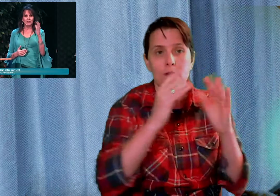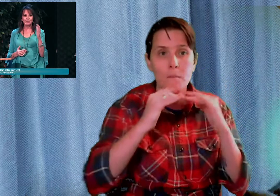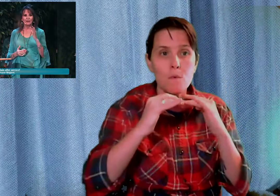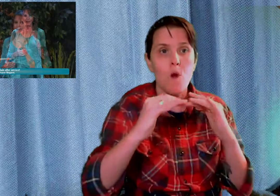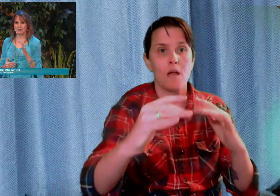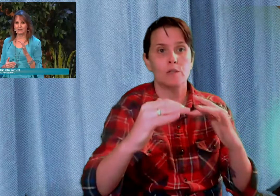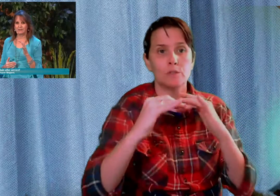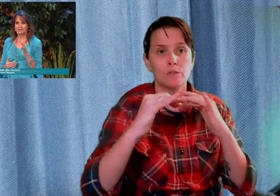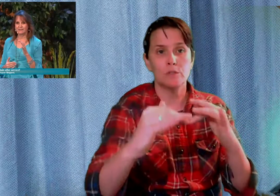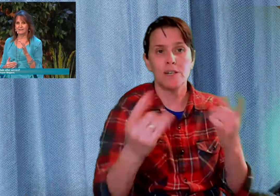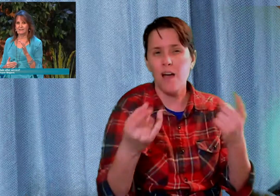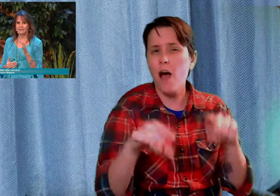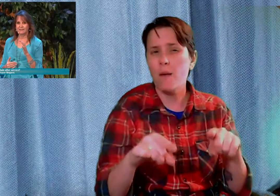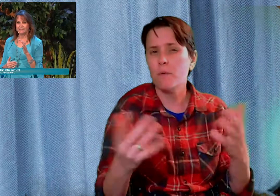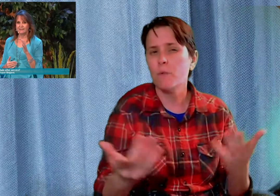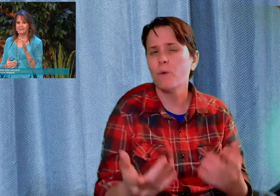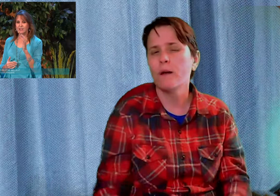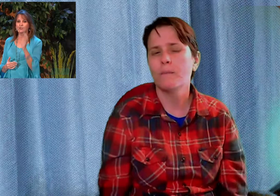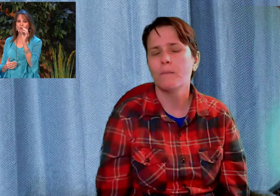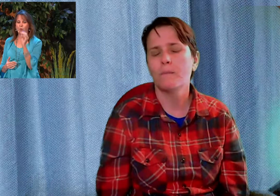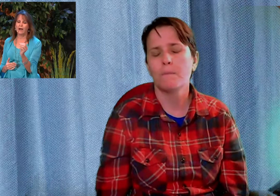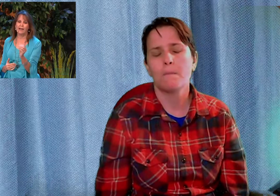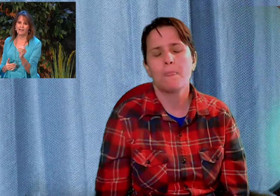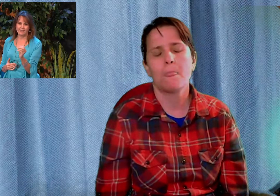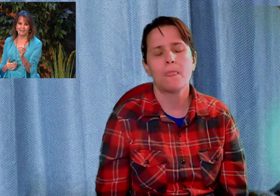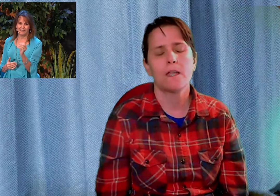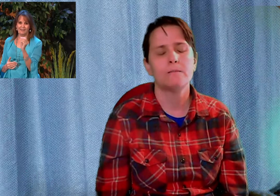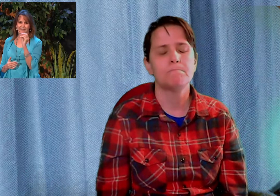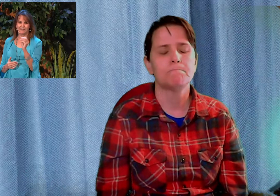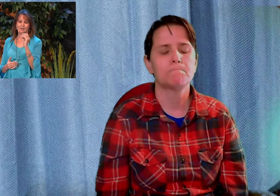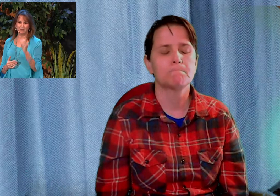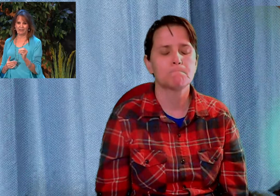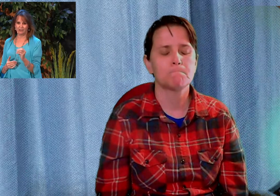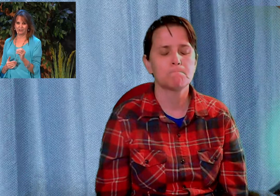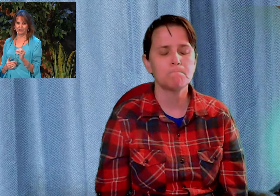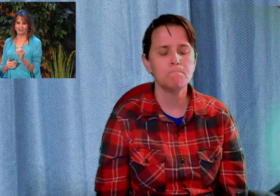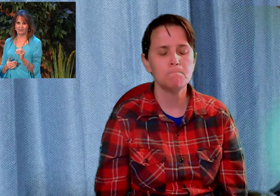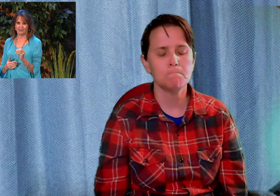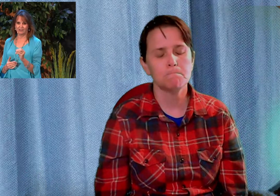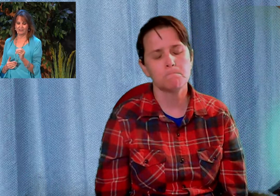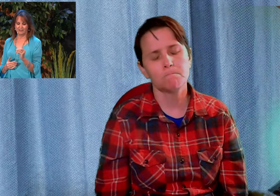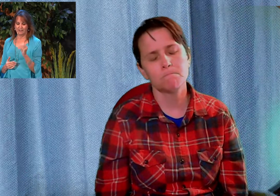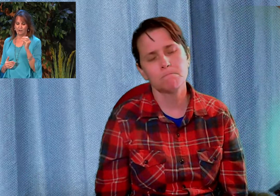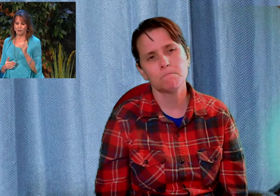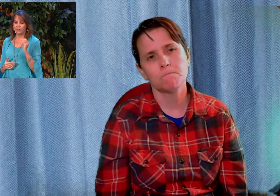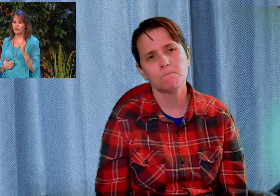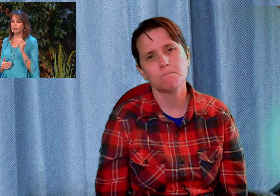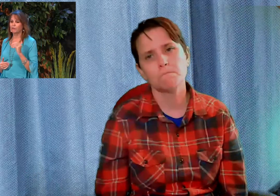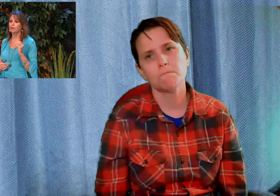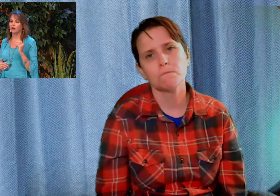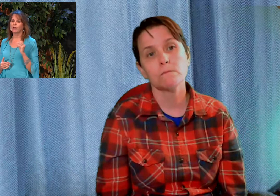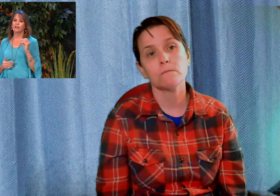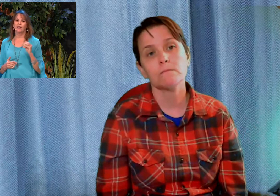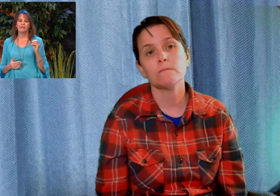vibrationally. Here's what happens. Here's why this matters. We